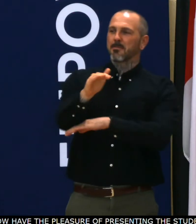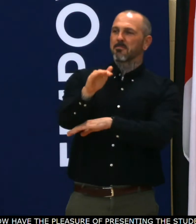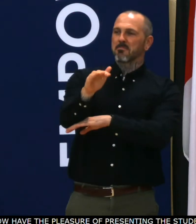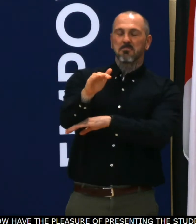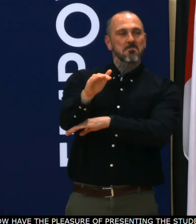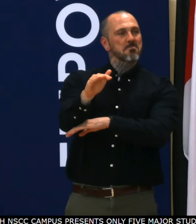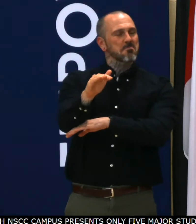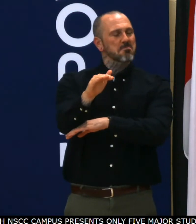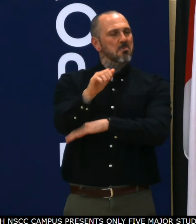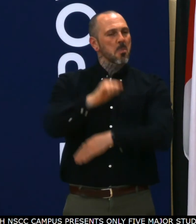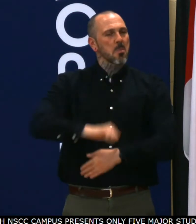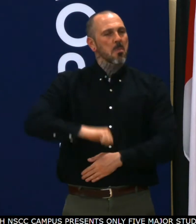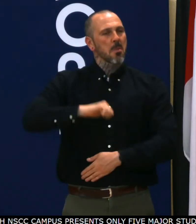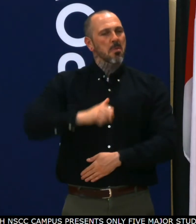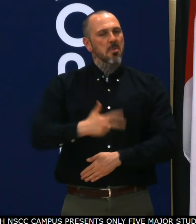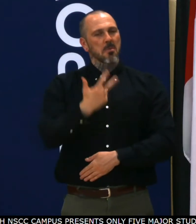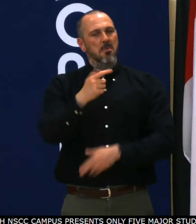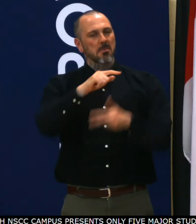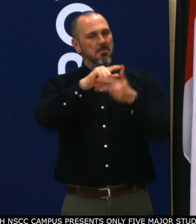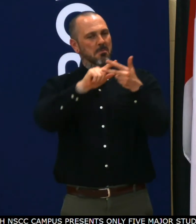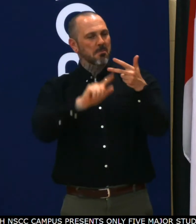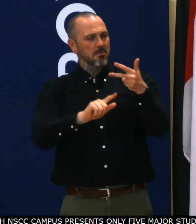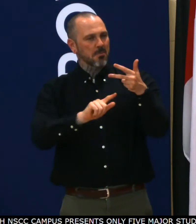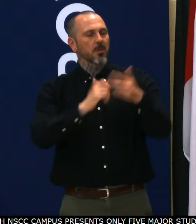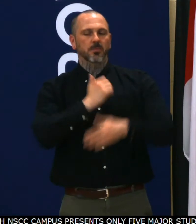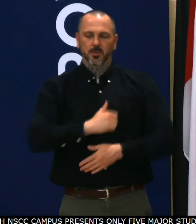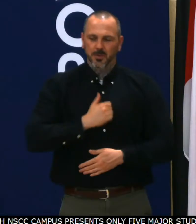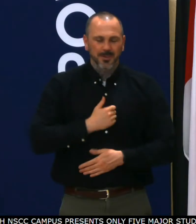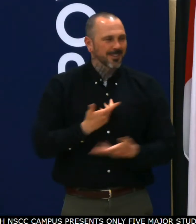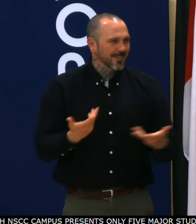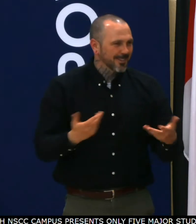recognize three of our